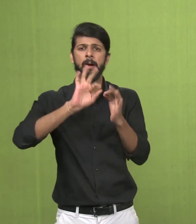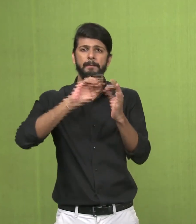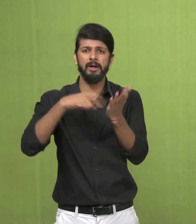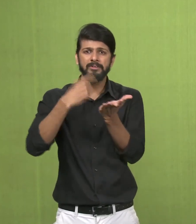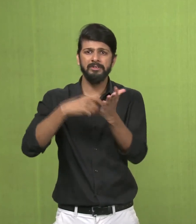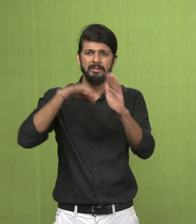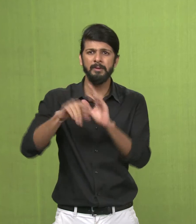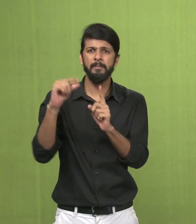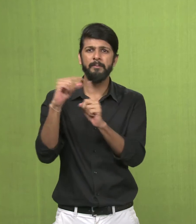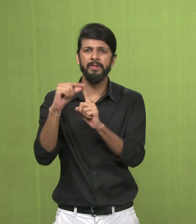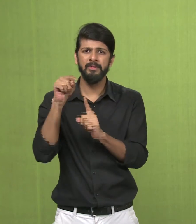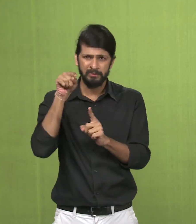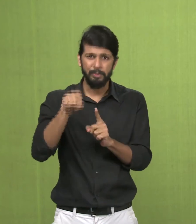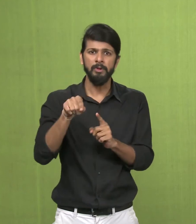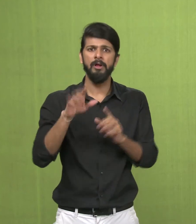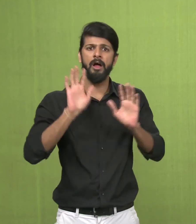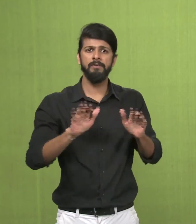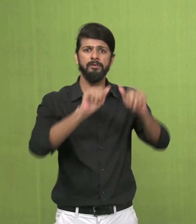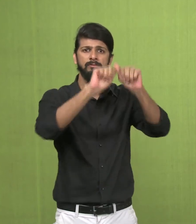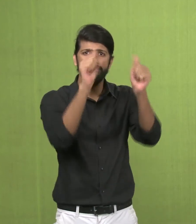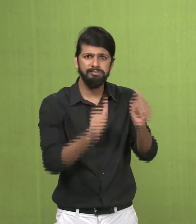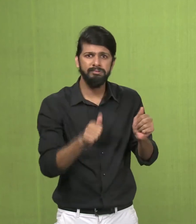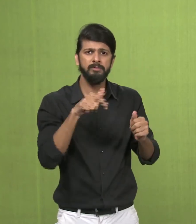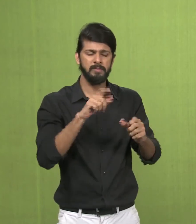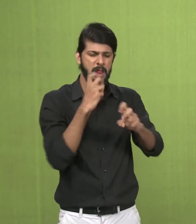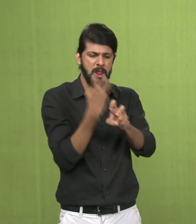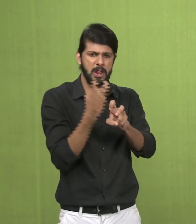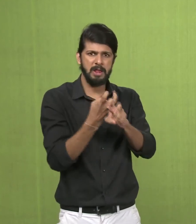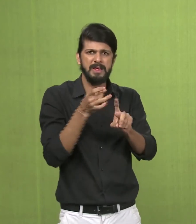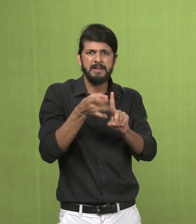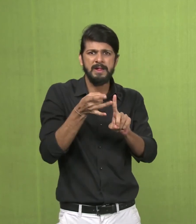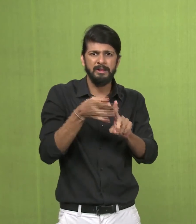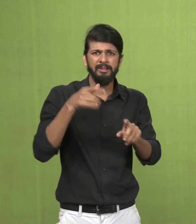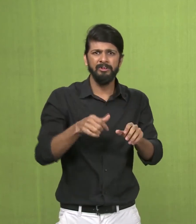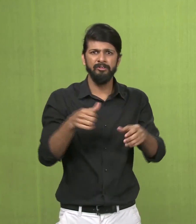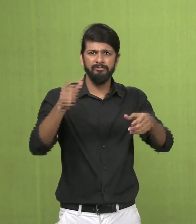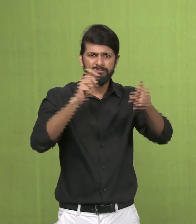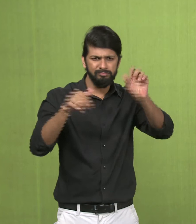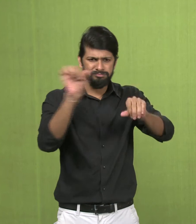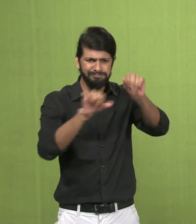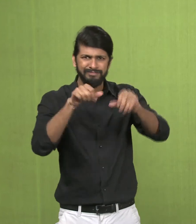whereas Pataliputra mostly produced metal